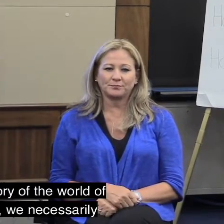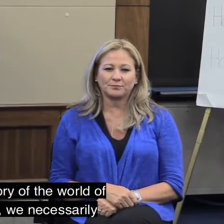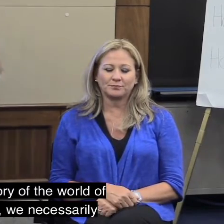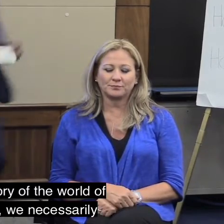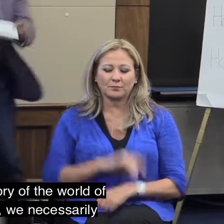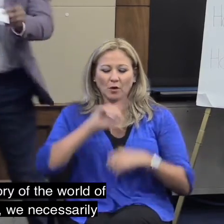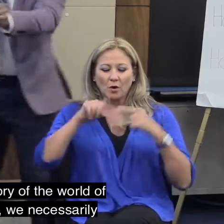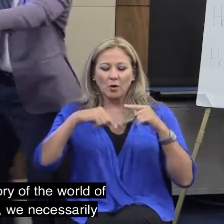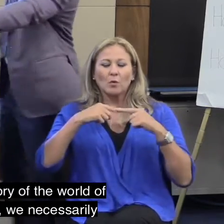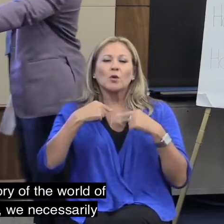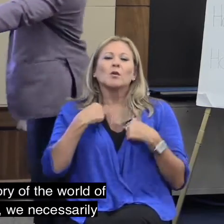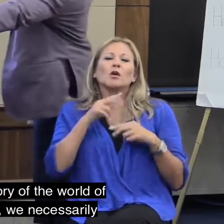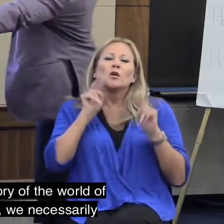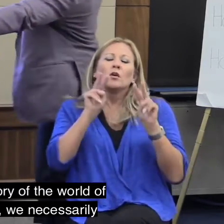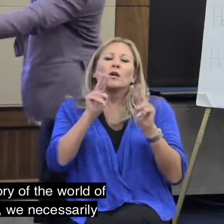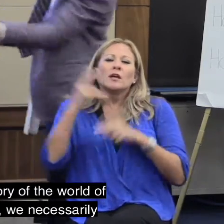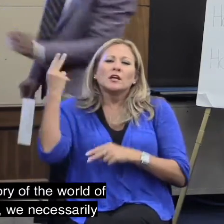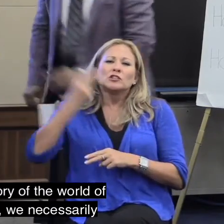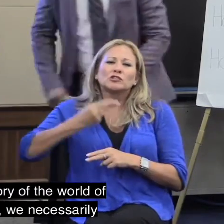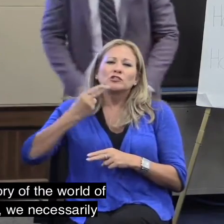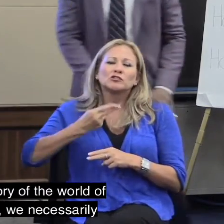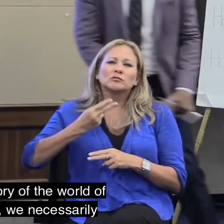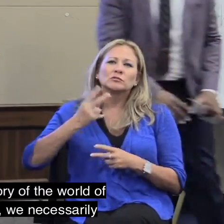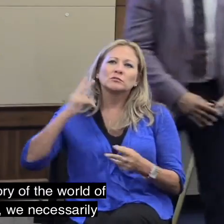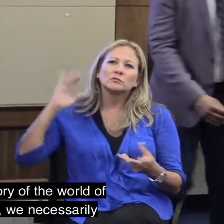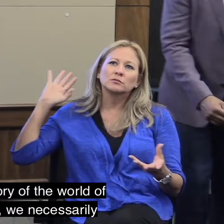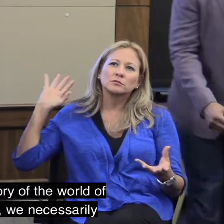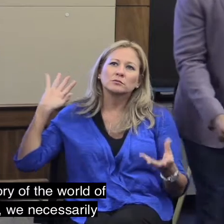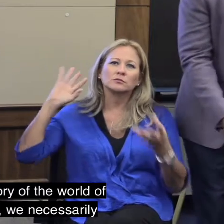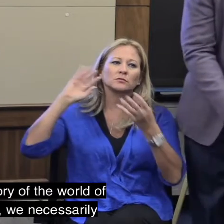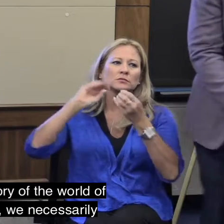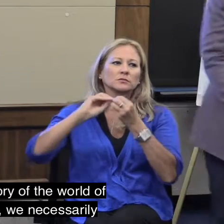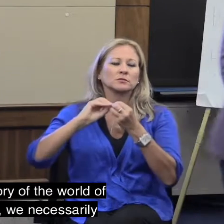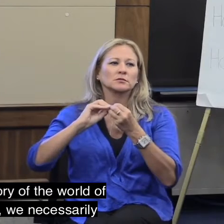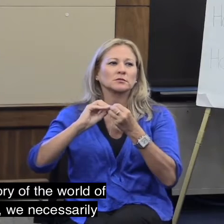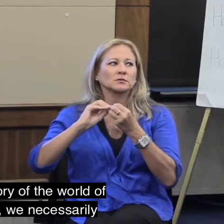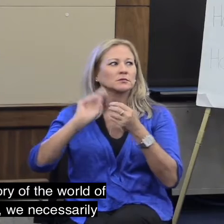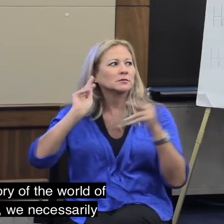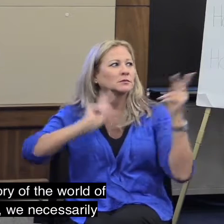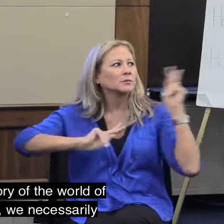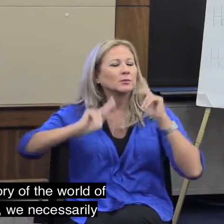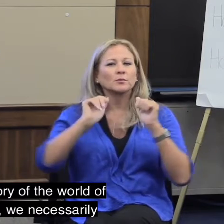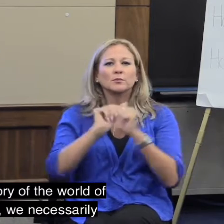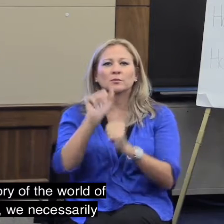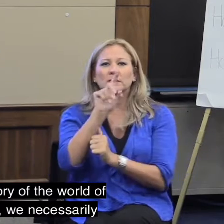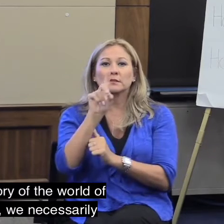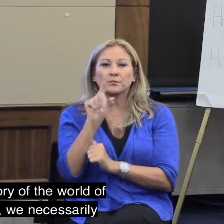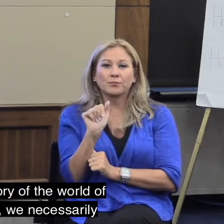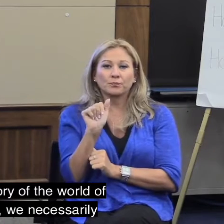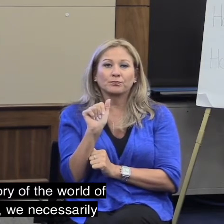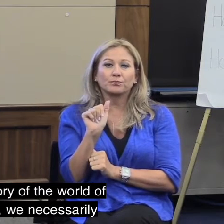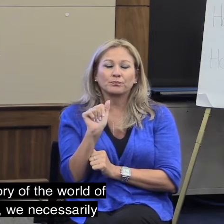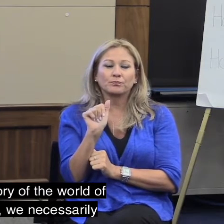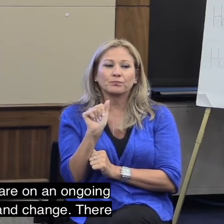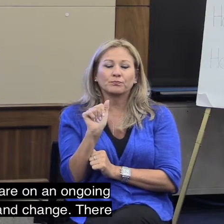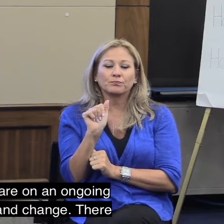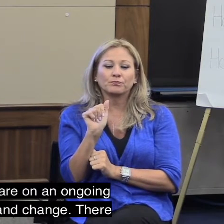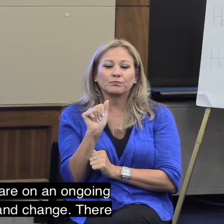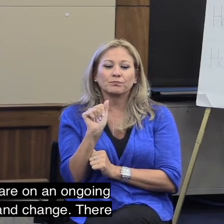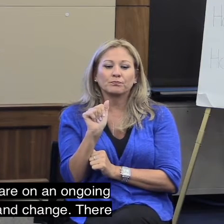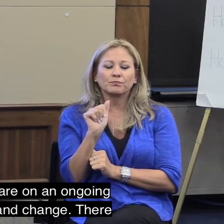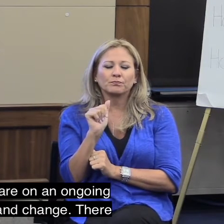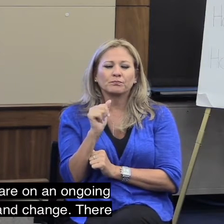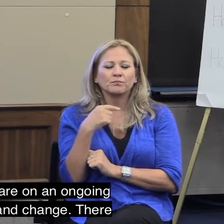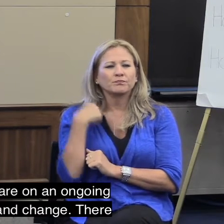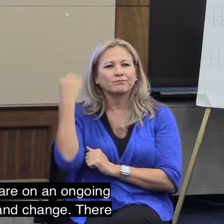When we look at the history of the world of persons with disabilities, we necessarily